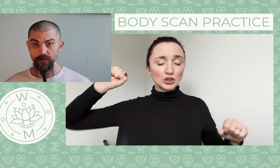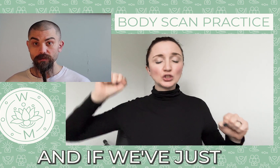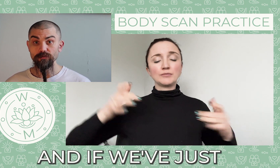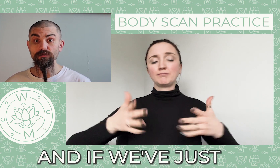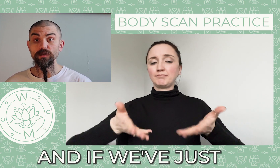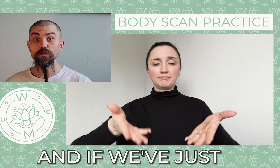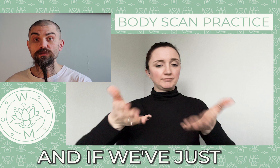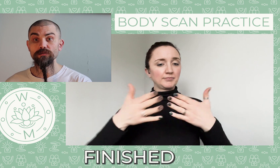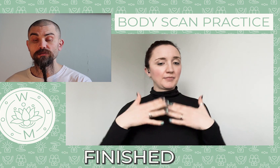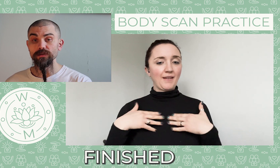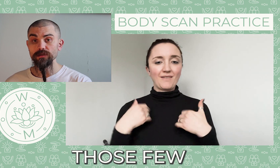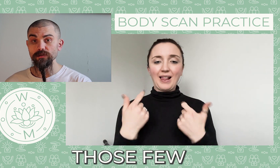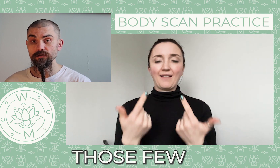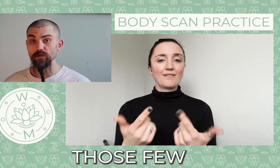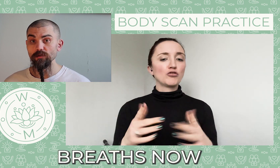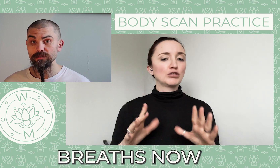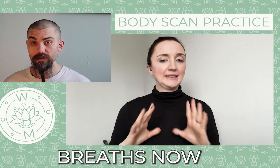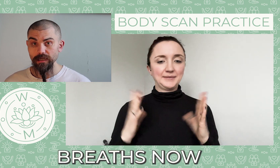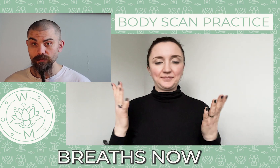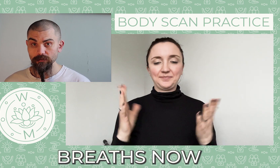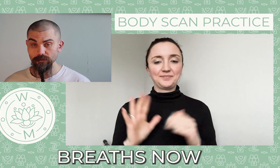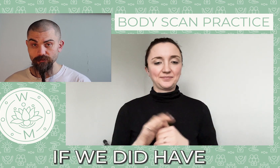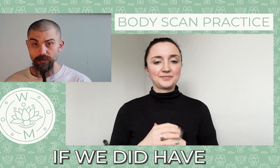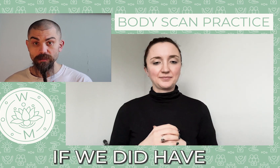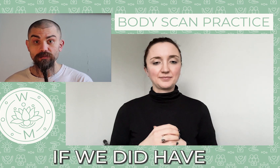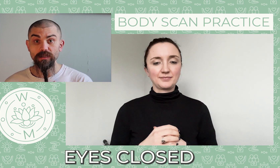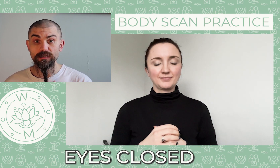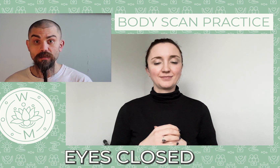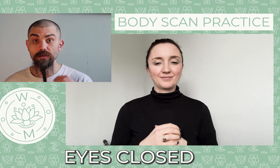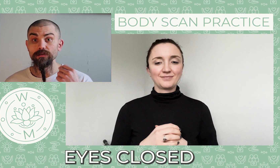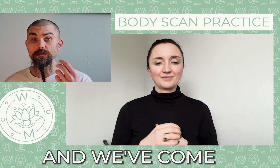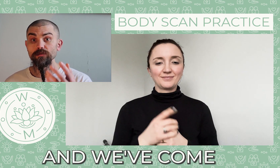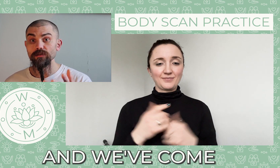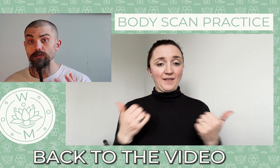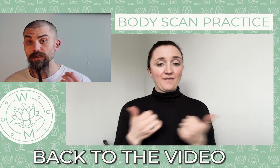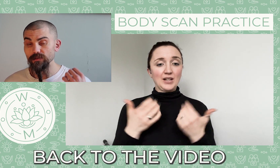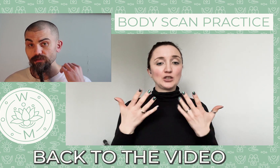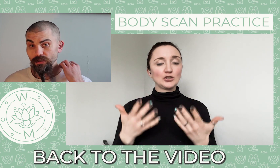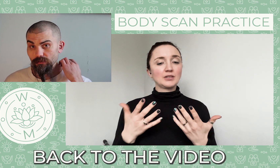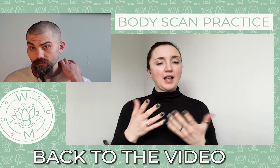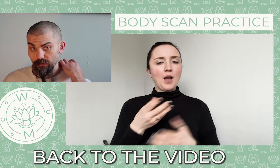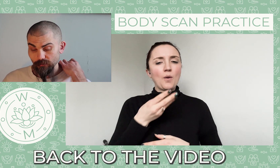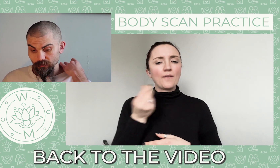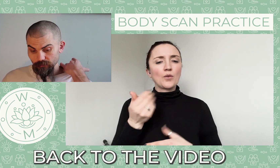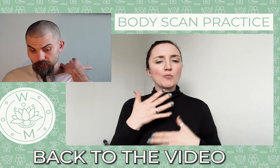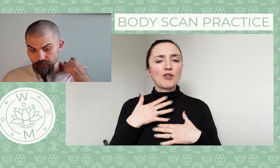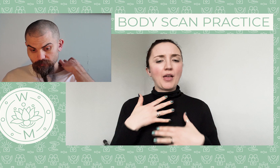And if we've just finished those few breaths now, if we did have eyes closed and we've come back to the video,